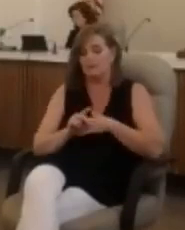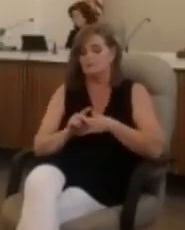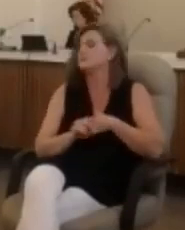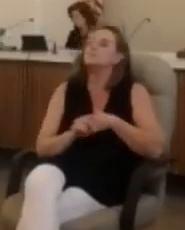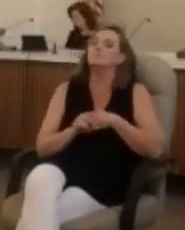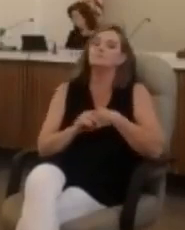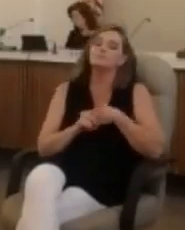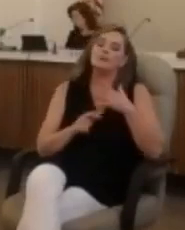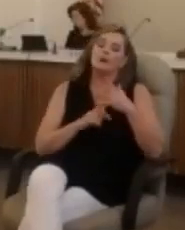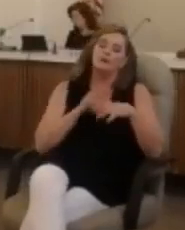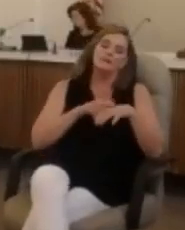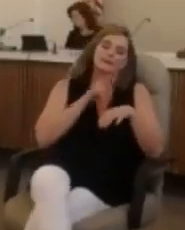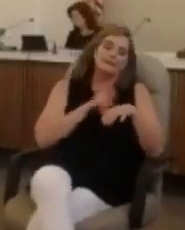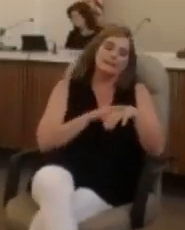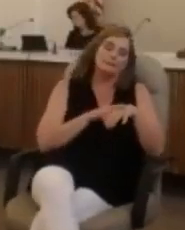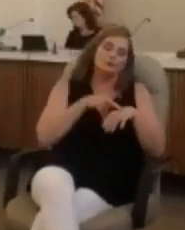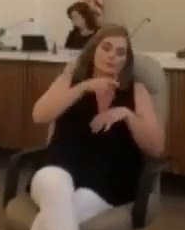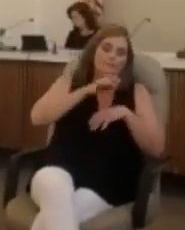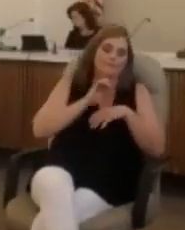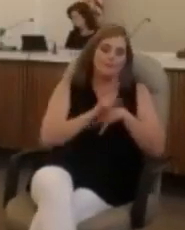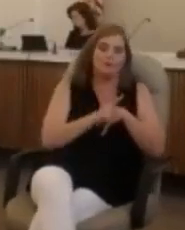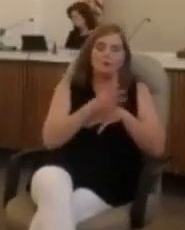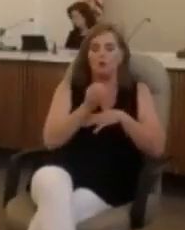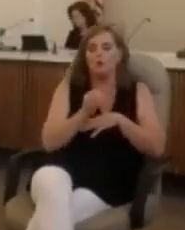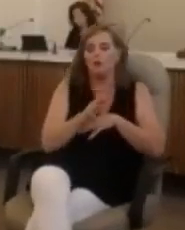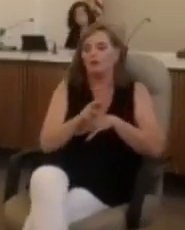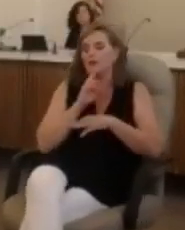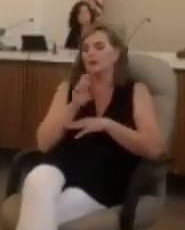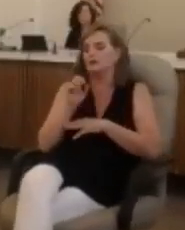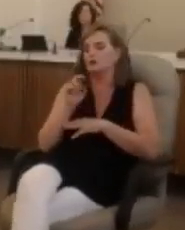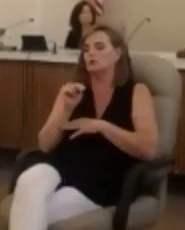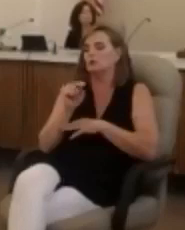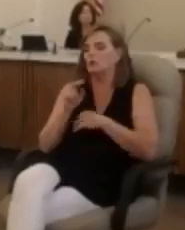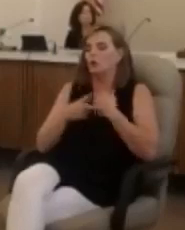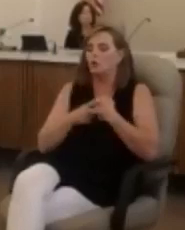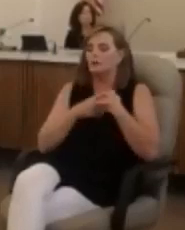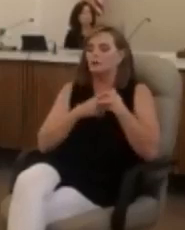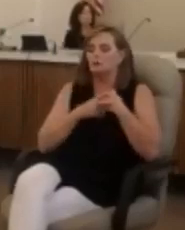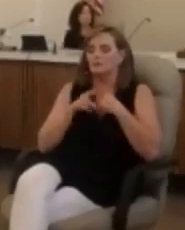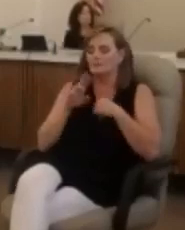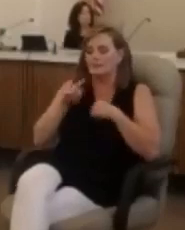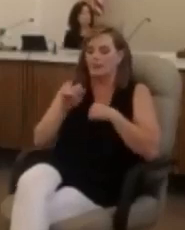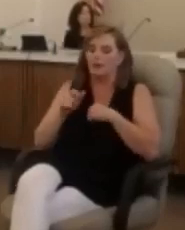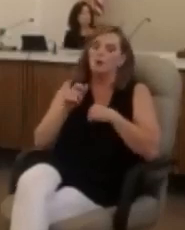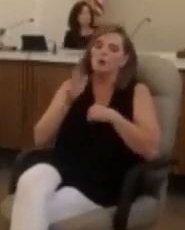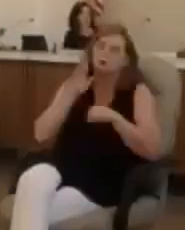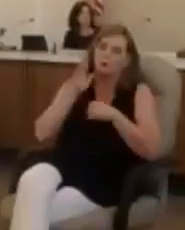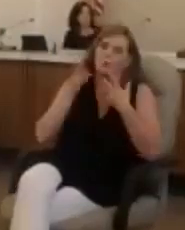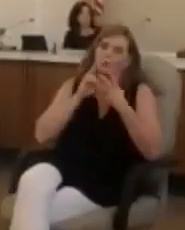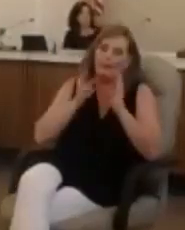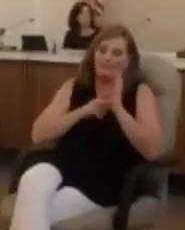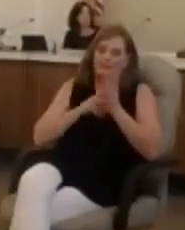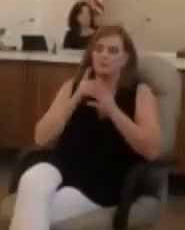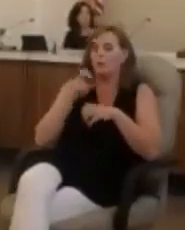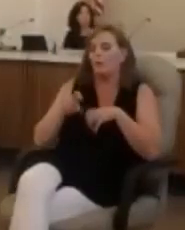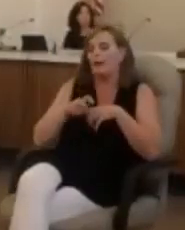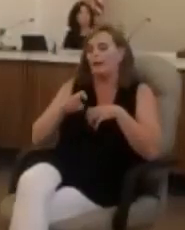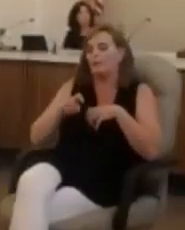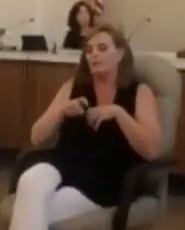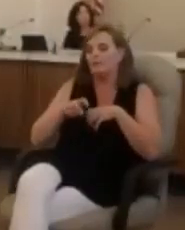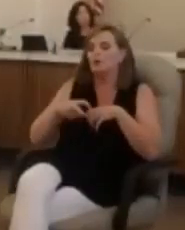to a nature park or conservancy park, where you basically have trails, but you know, there's no manicured lawns, there's none of